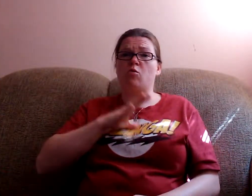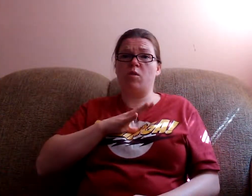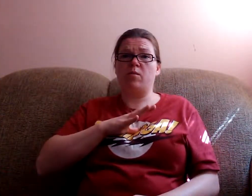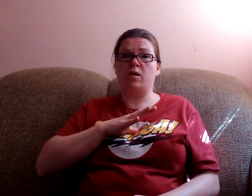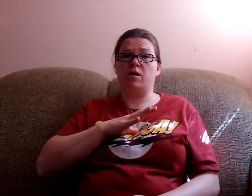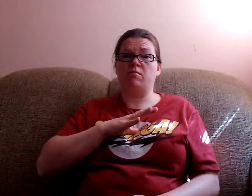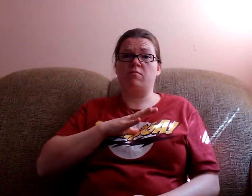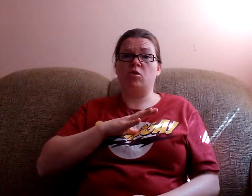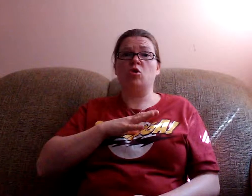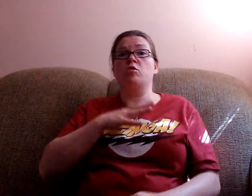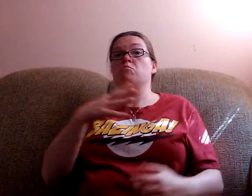of the land.